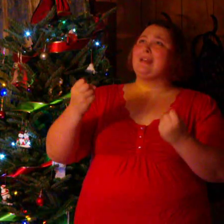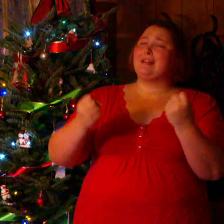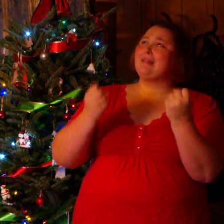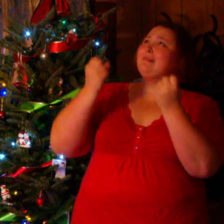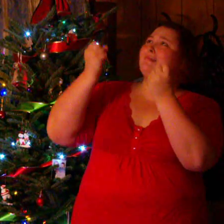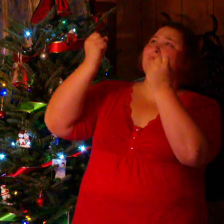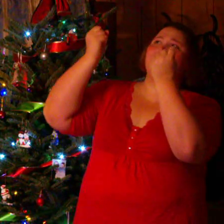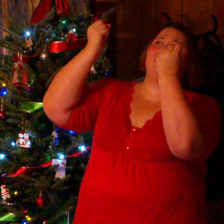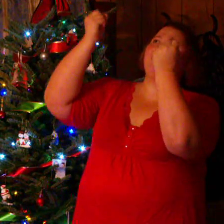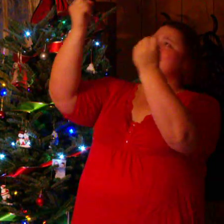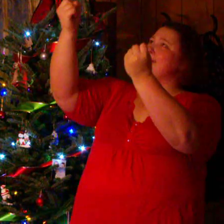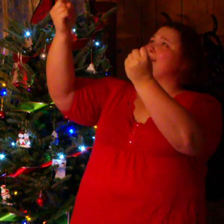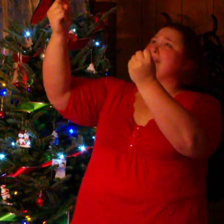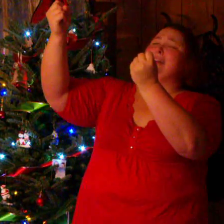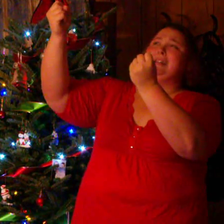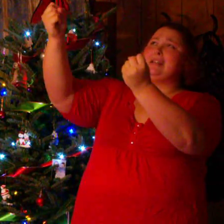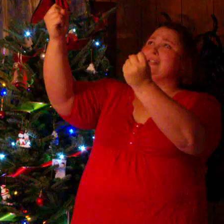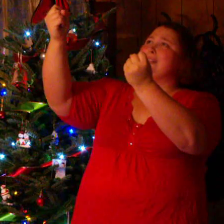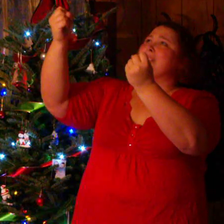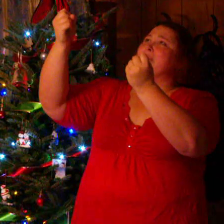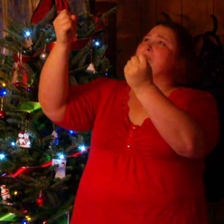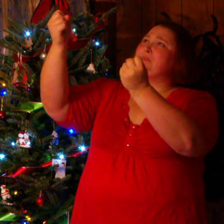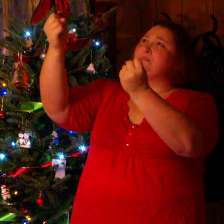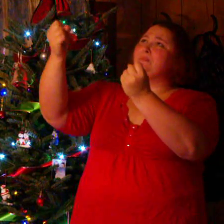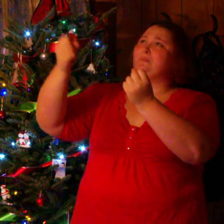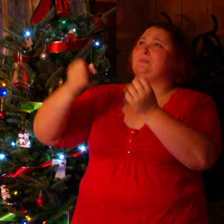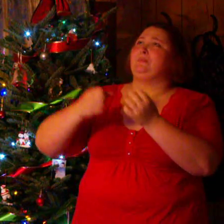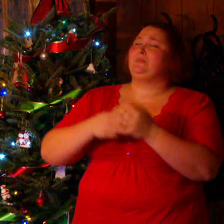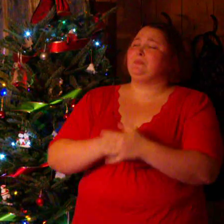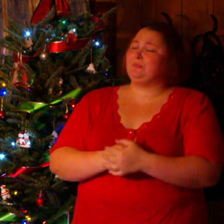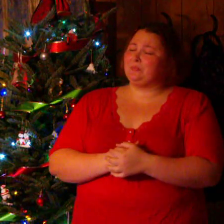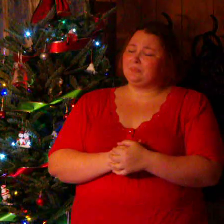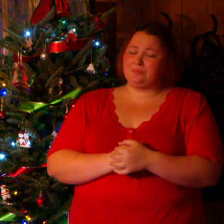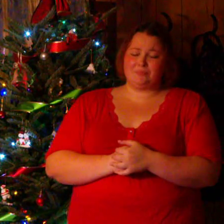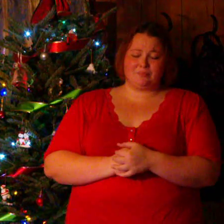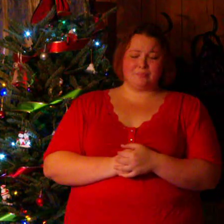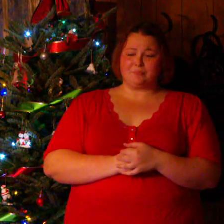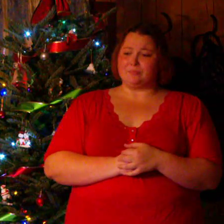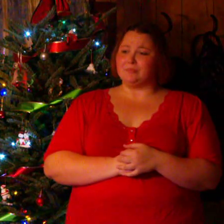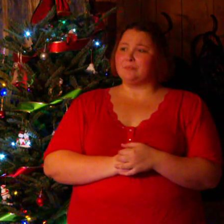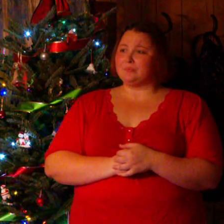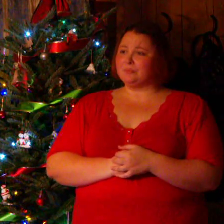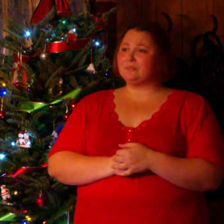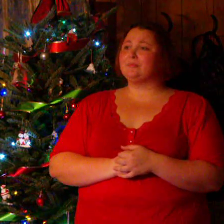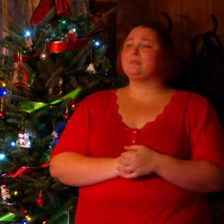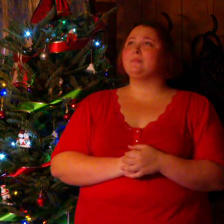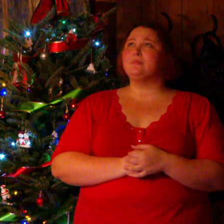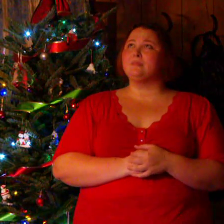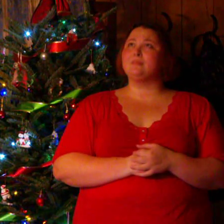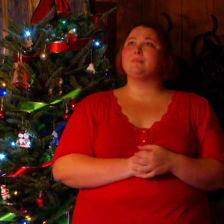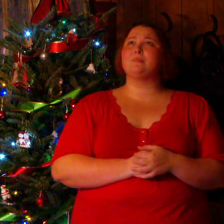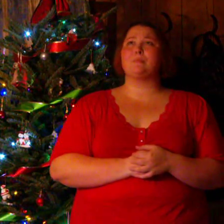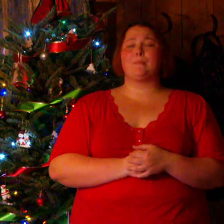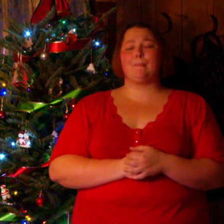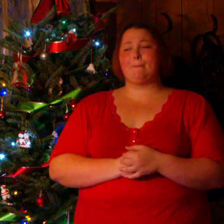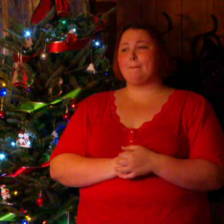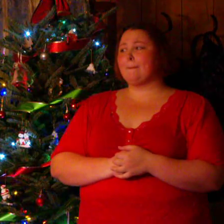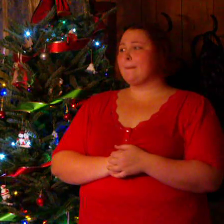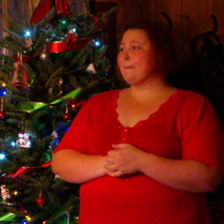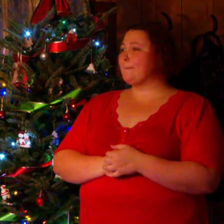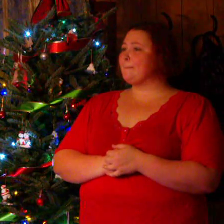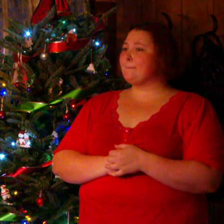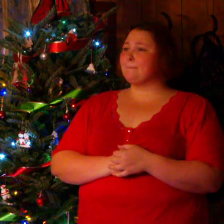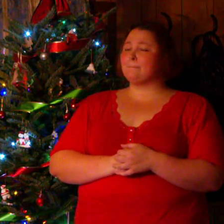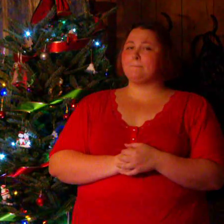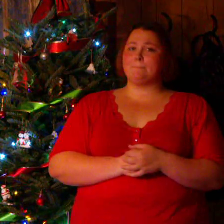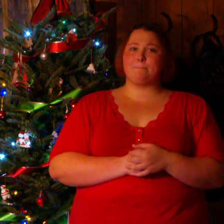take